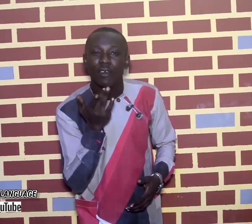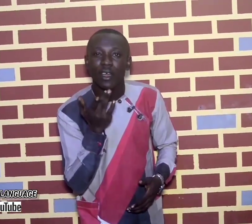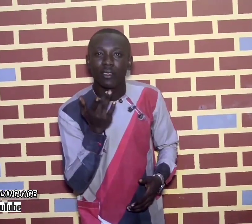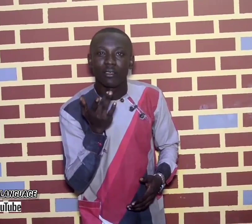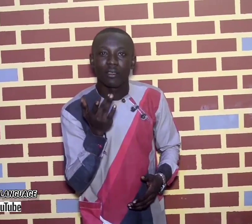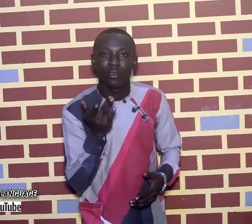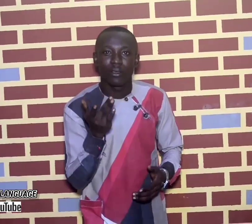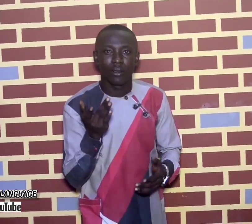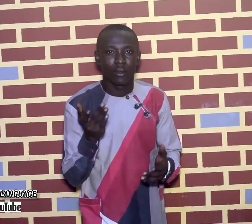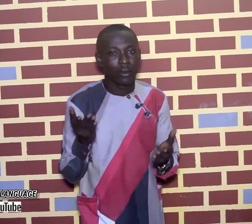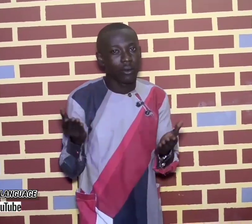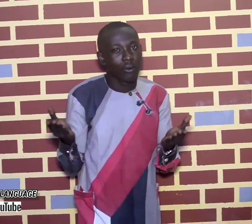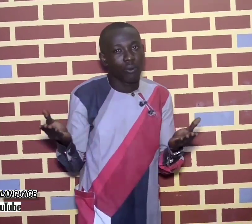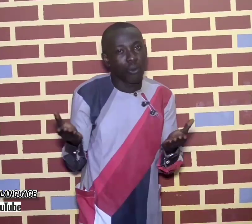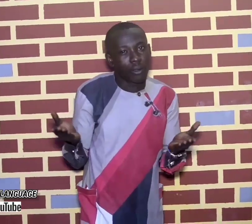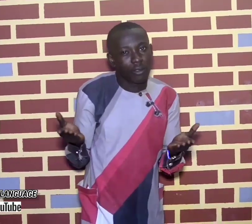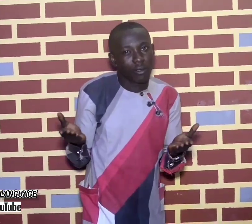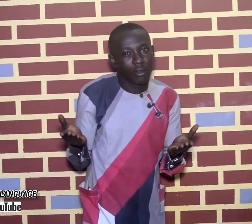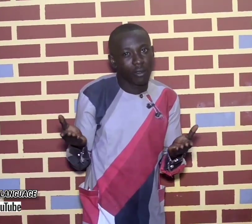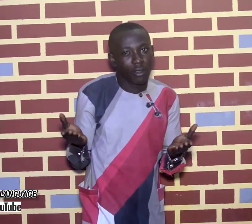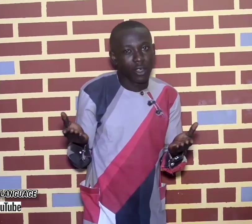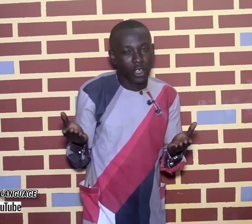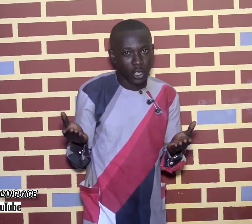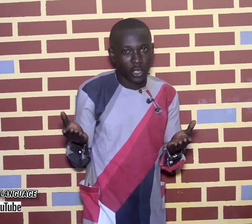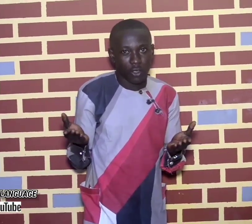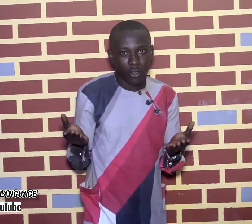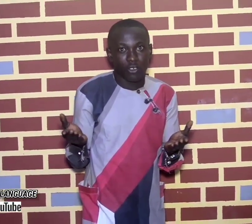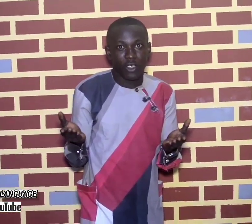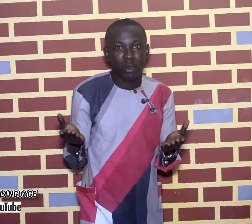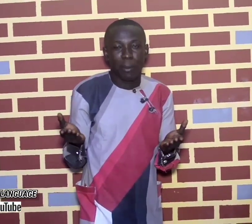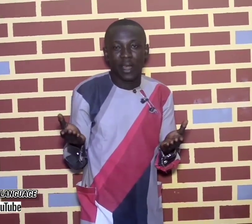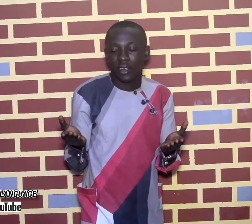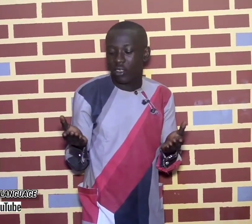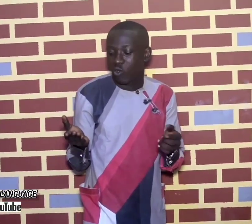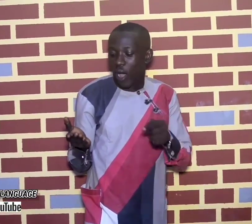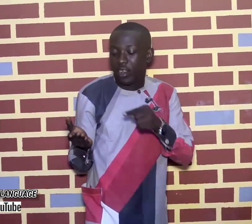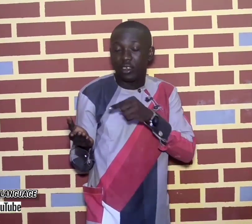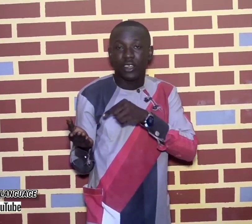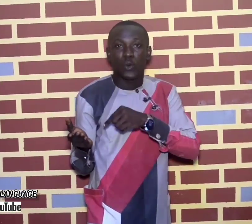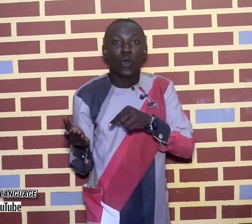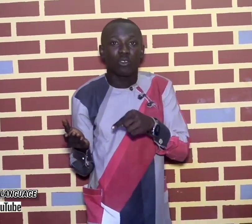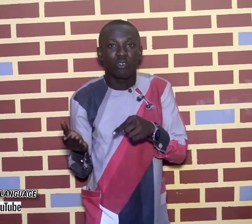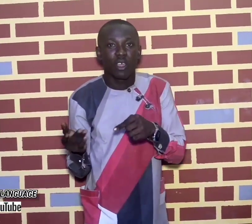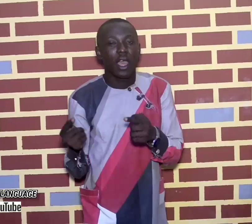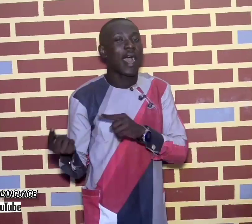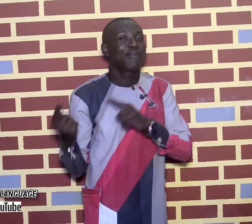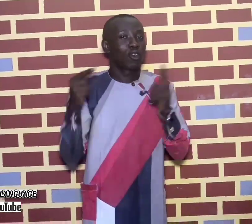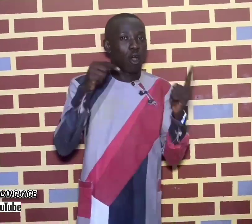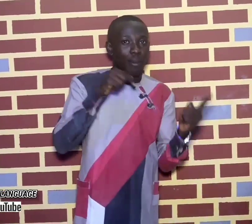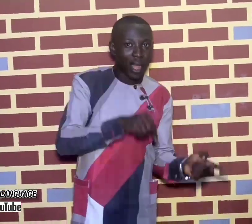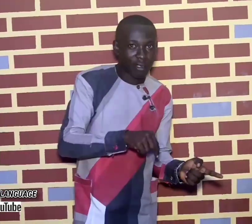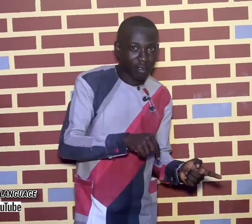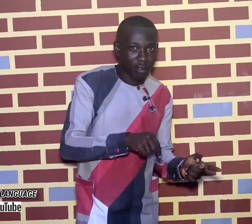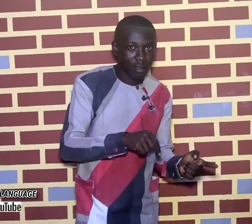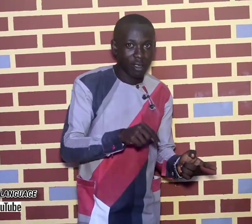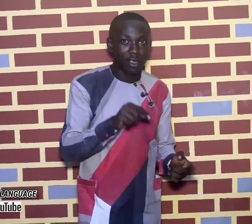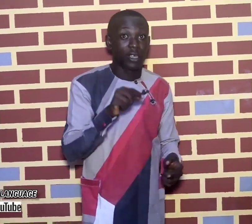favorite. What? You still remember the reason why the words have to come last.